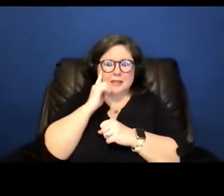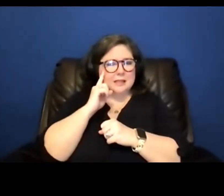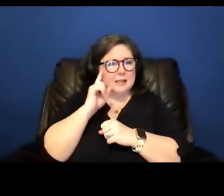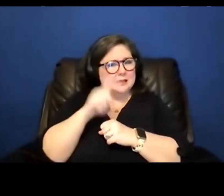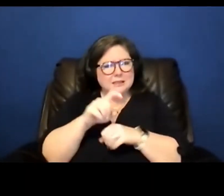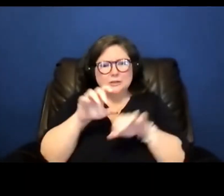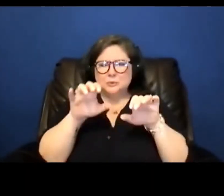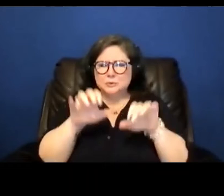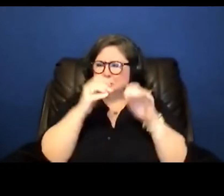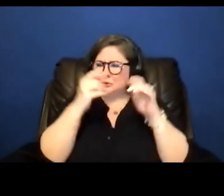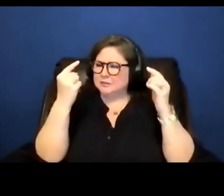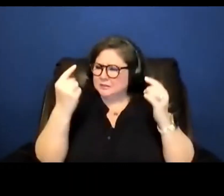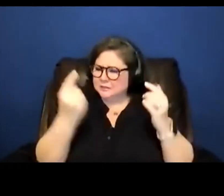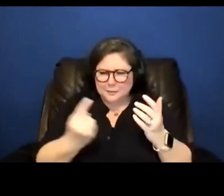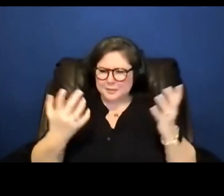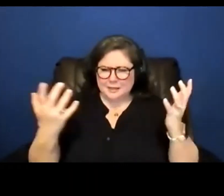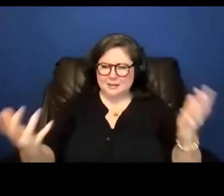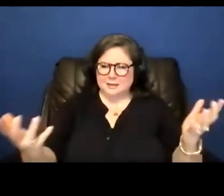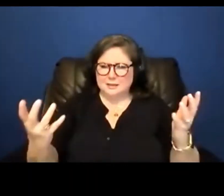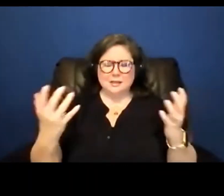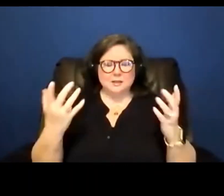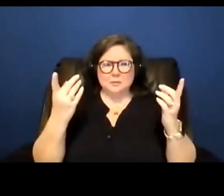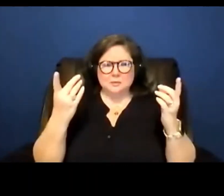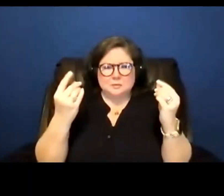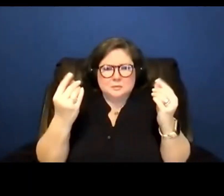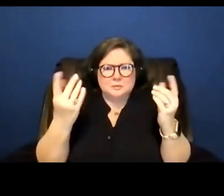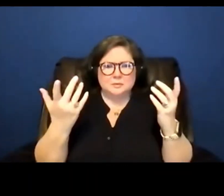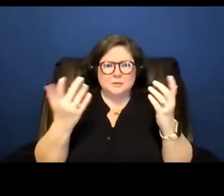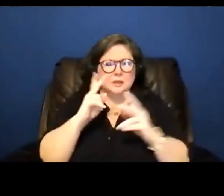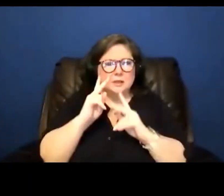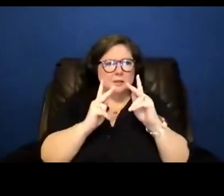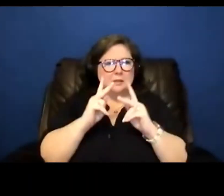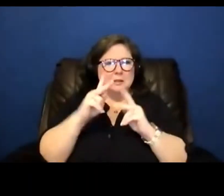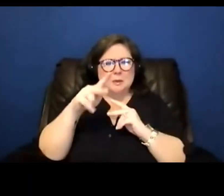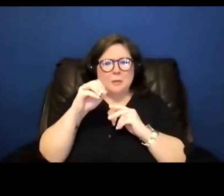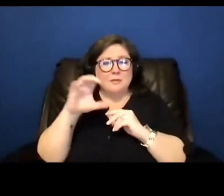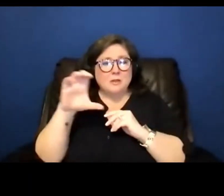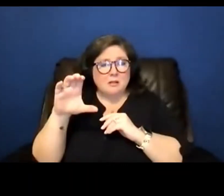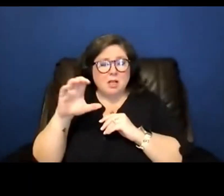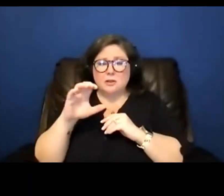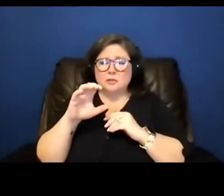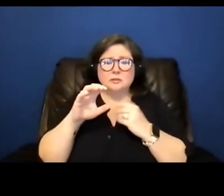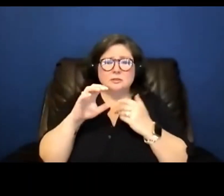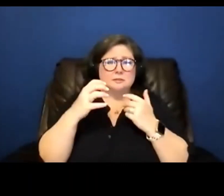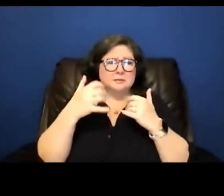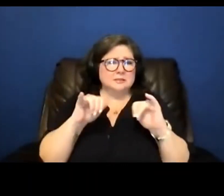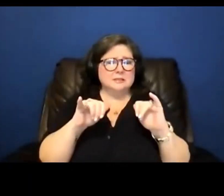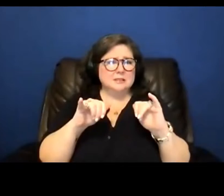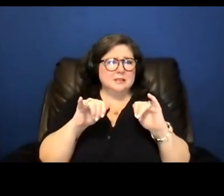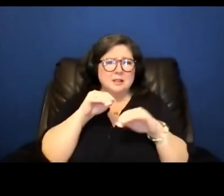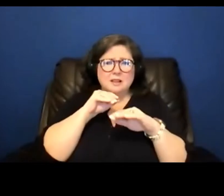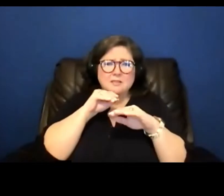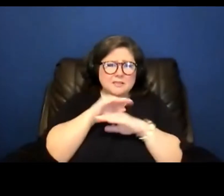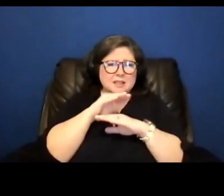I need to do something. And because people of color were really, really being affected in such